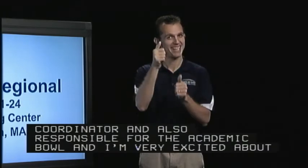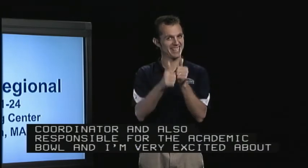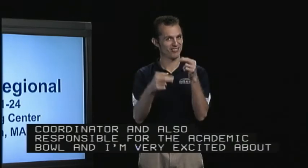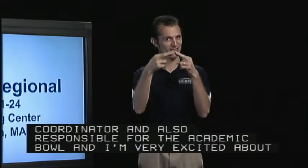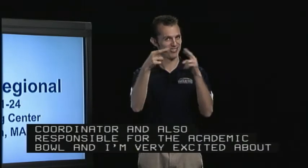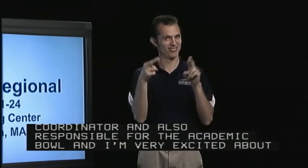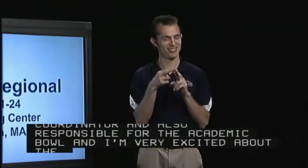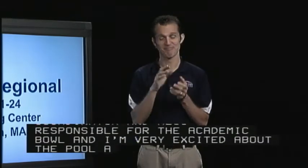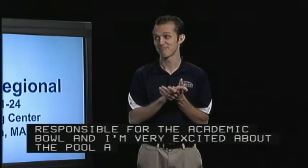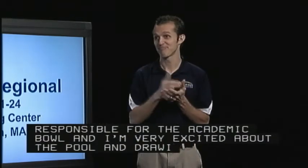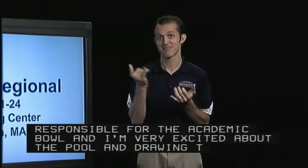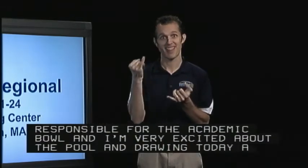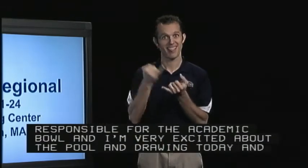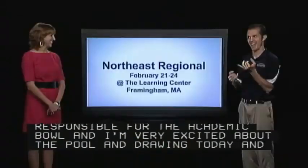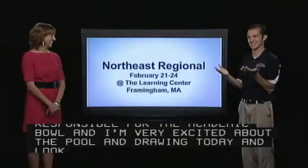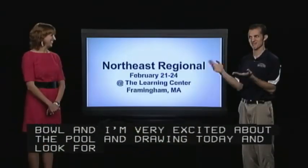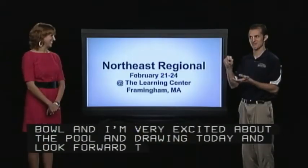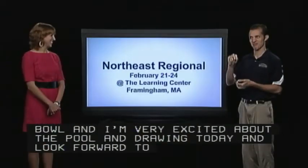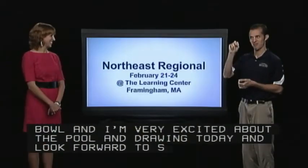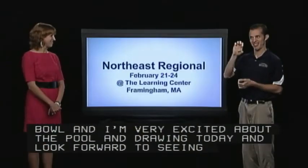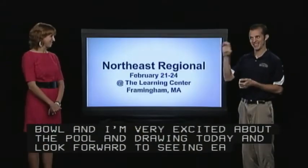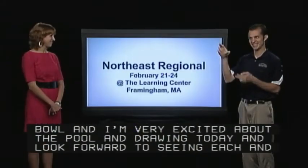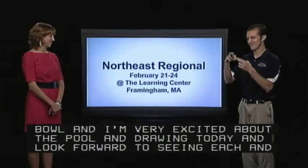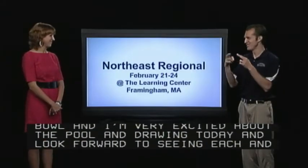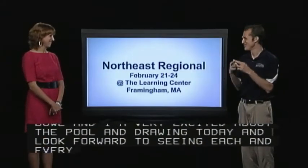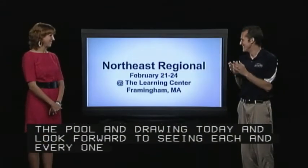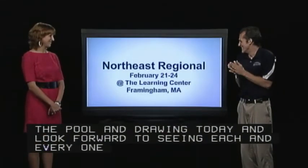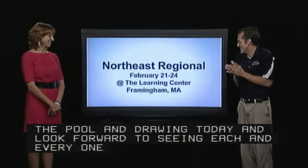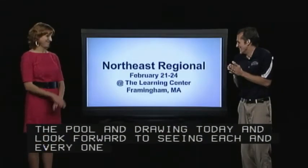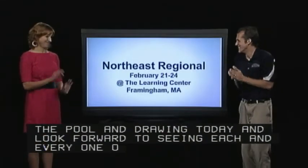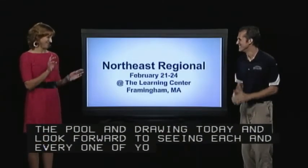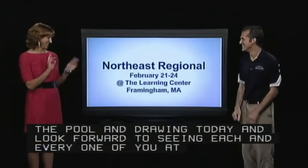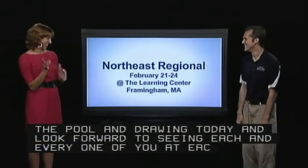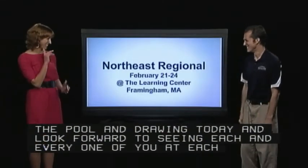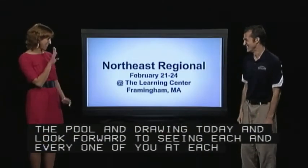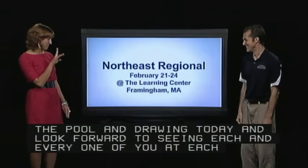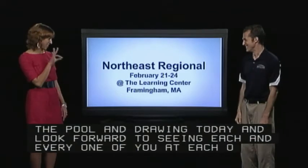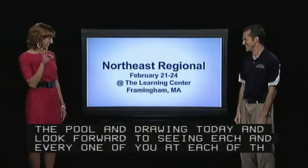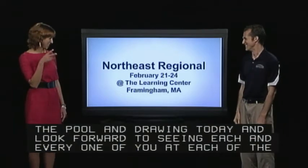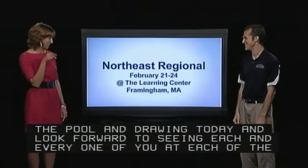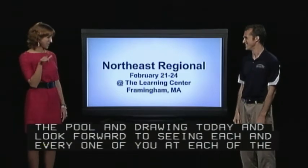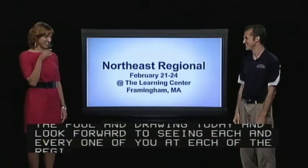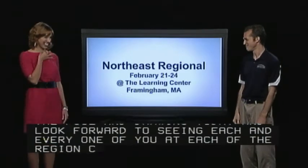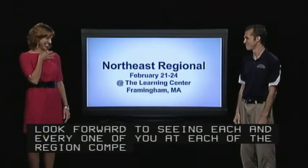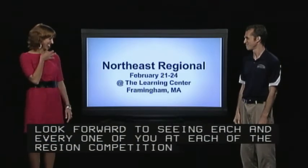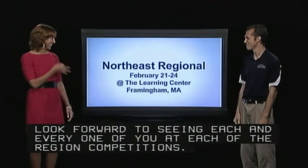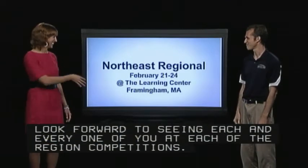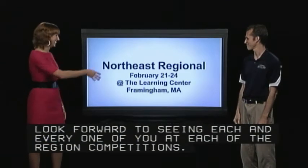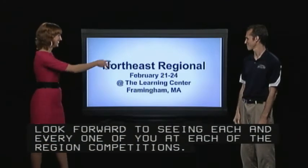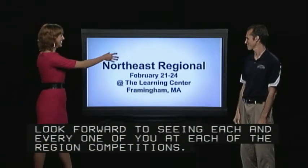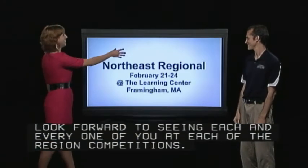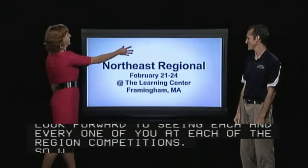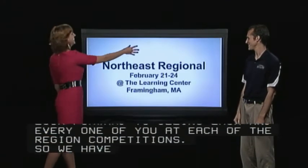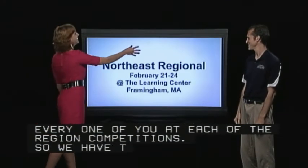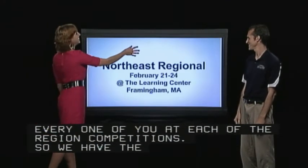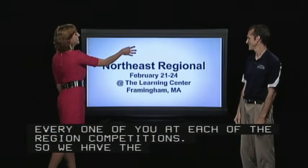you at each of the regional competitions. So we have the Northeast Regional Pool drawing now. Are you ready to take a look at our buff